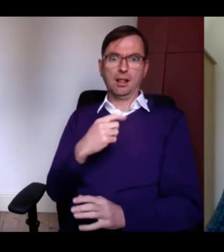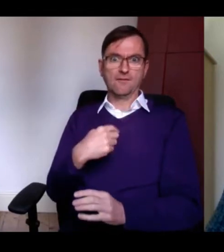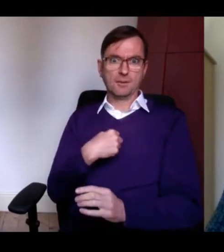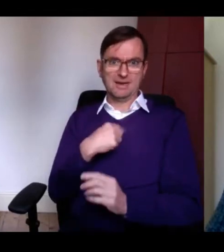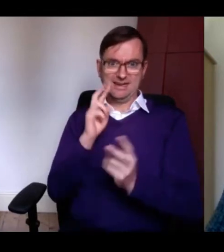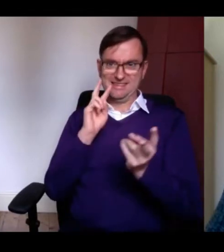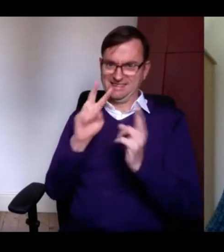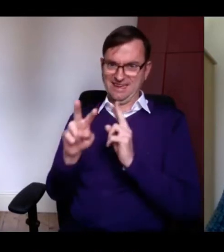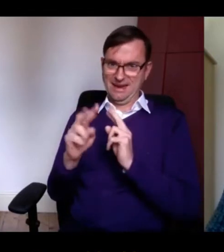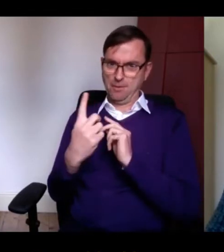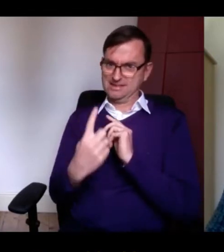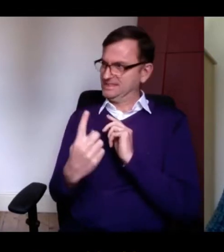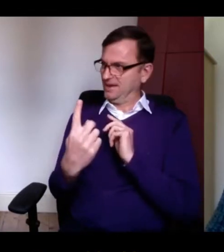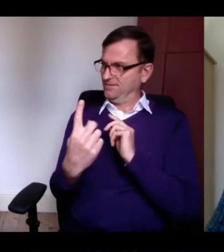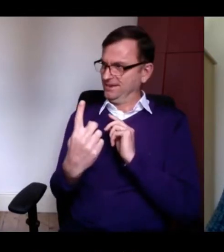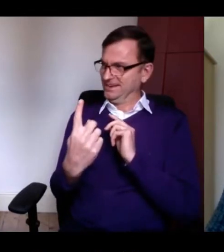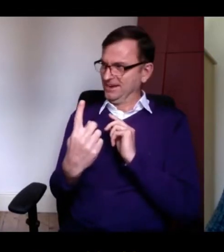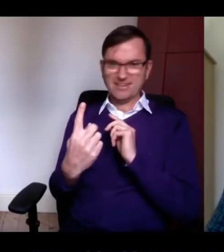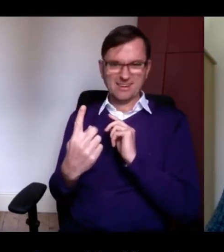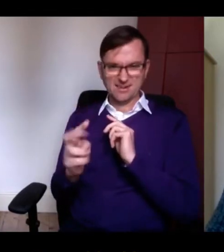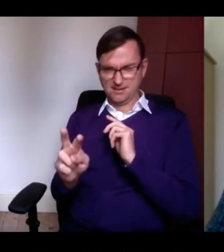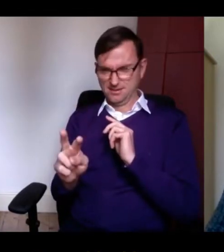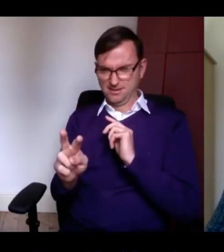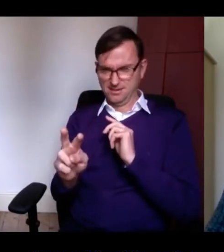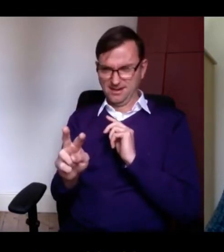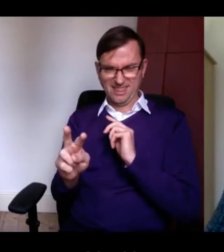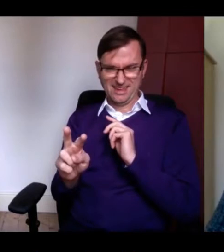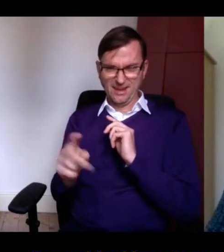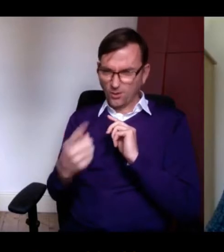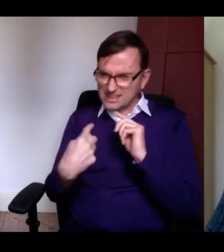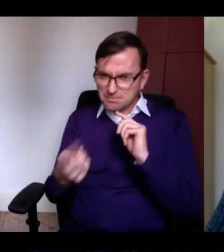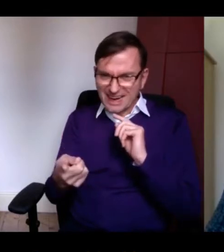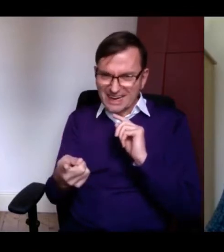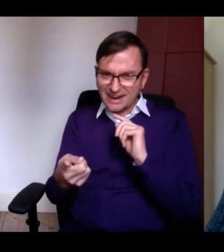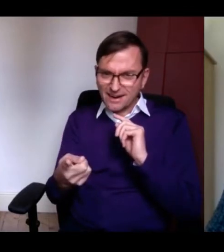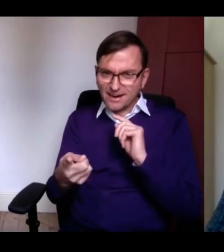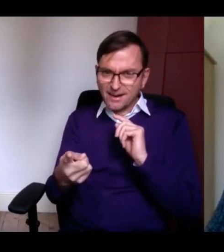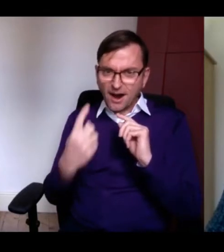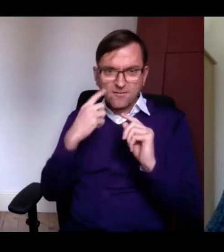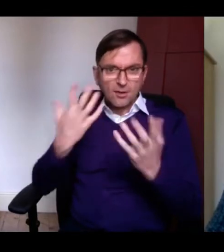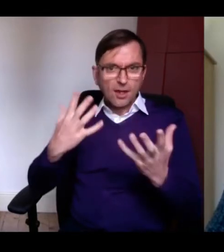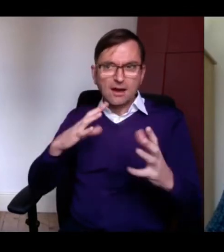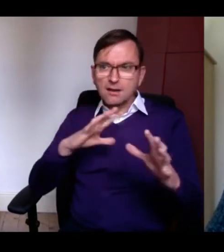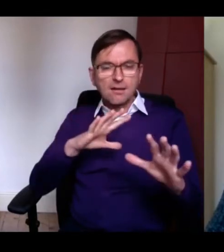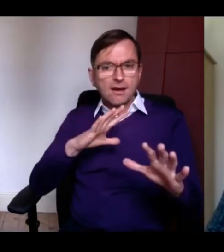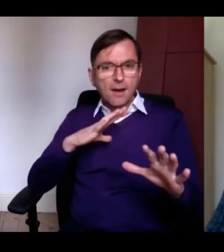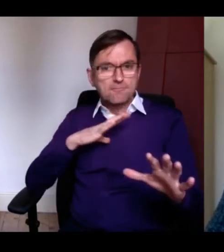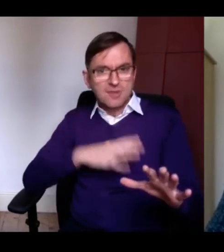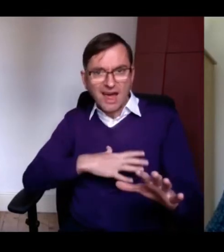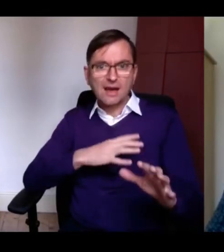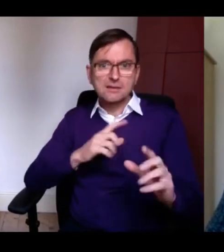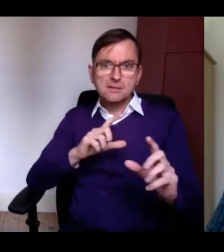surreal looking at myself, talking about me. Um, I was thinking, God, is that me? Uh,